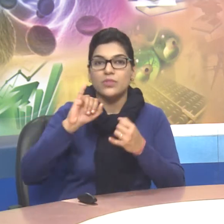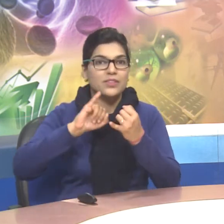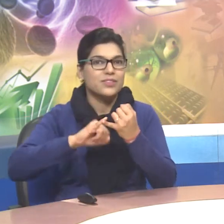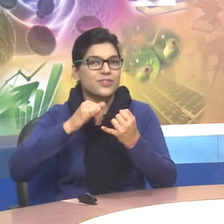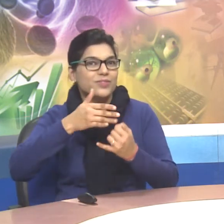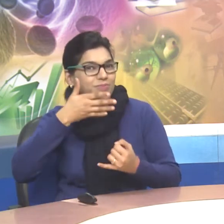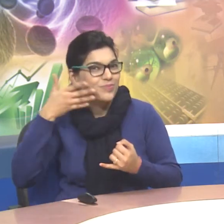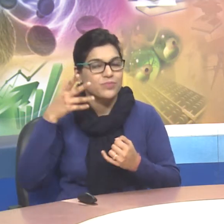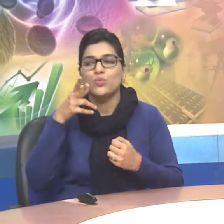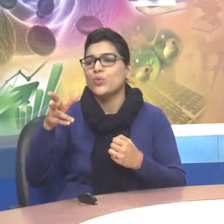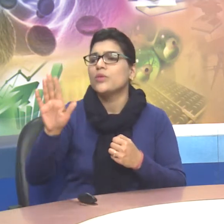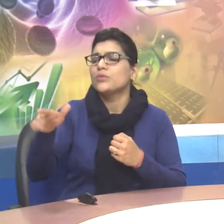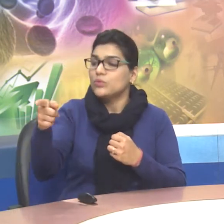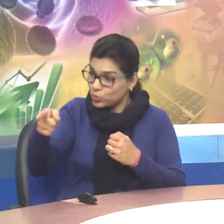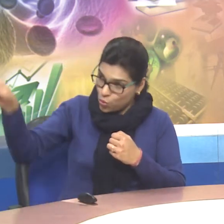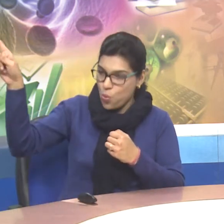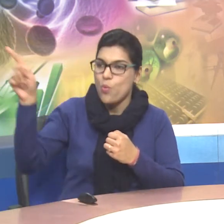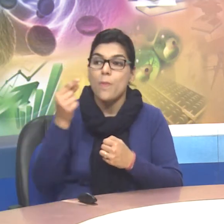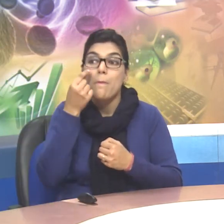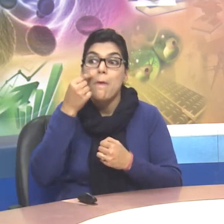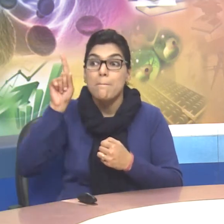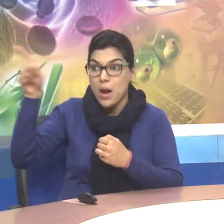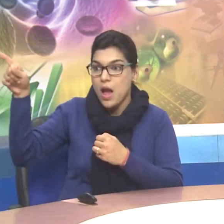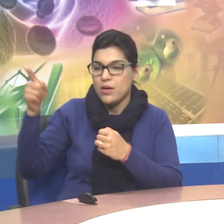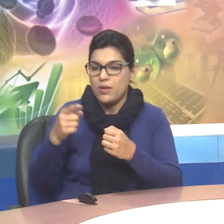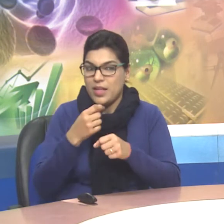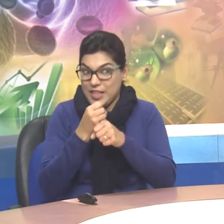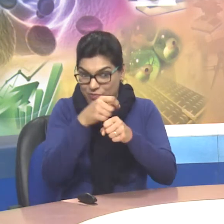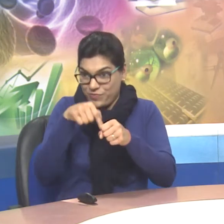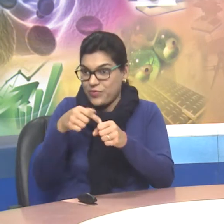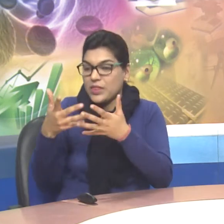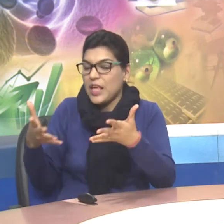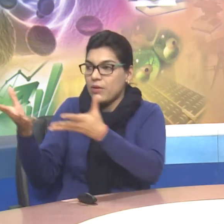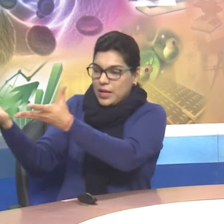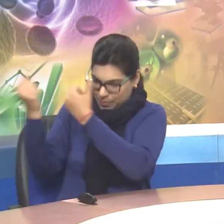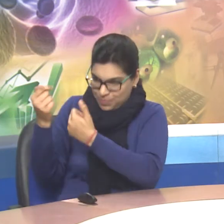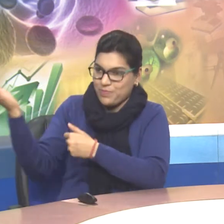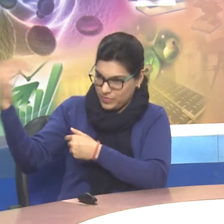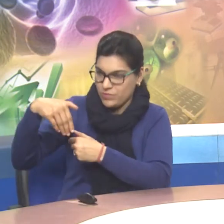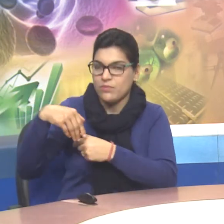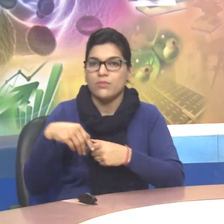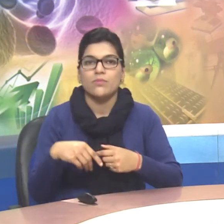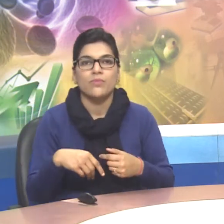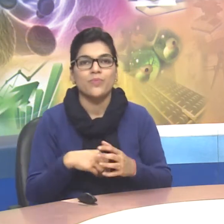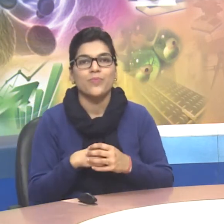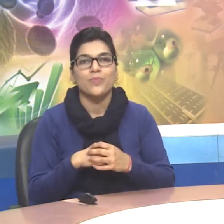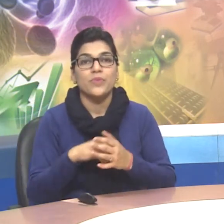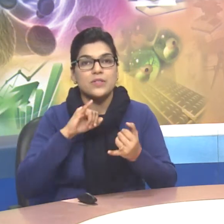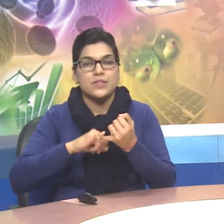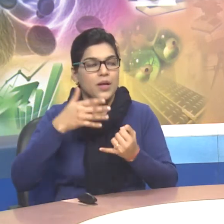We want you to wear it today. She turned to me and said,